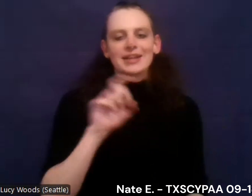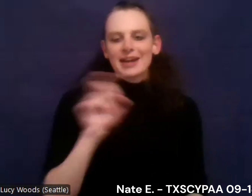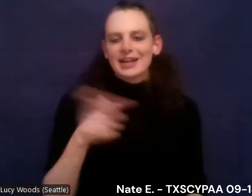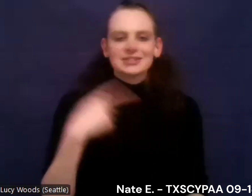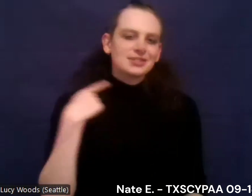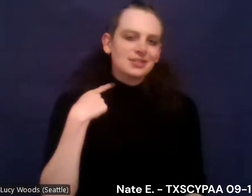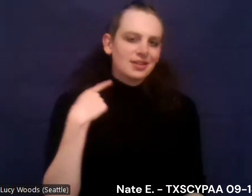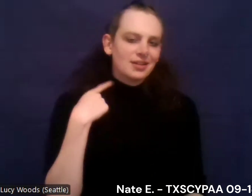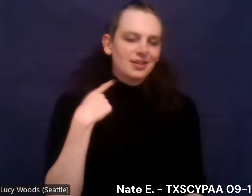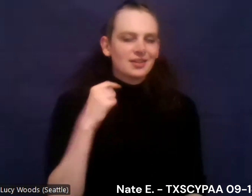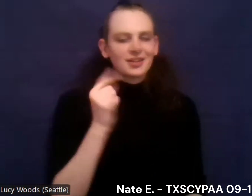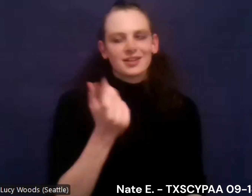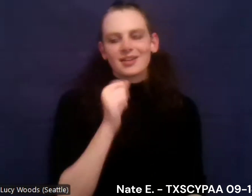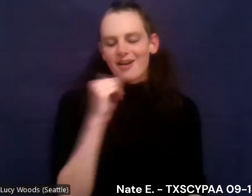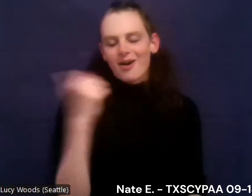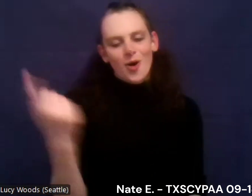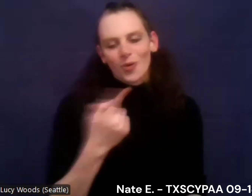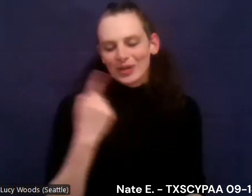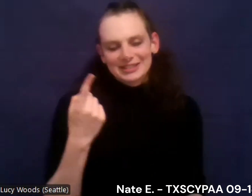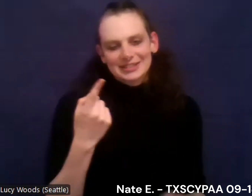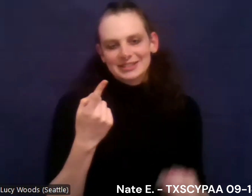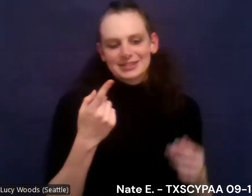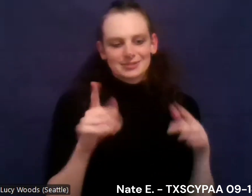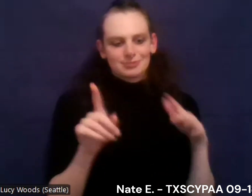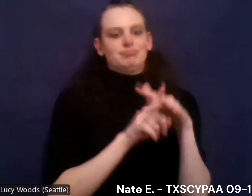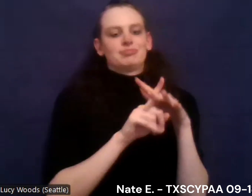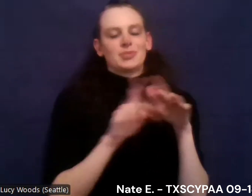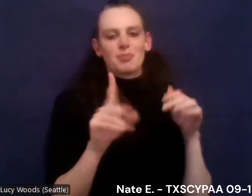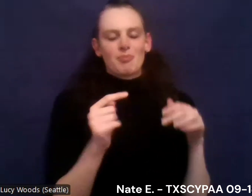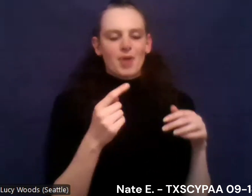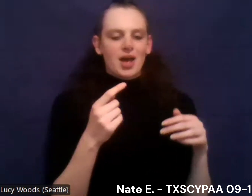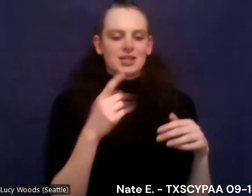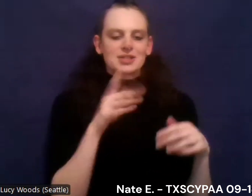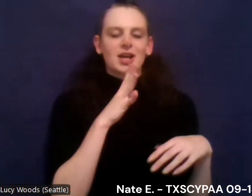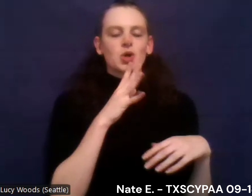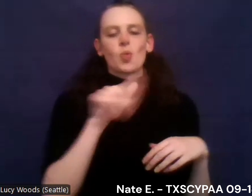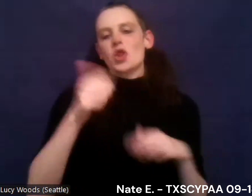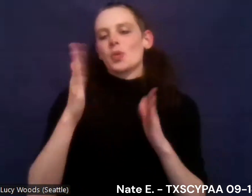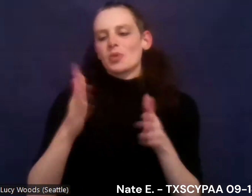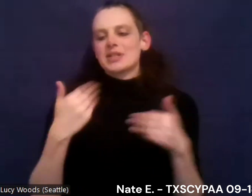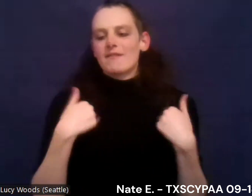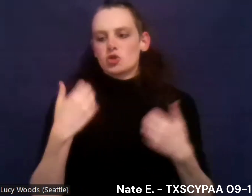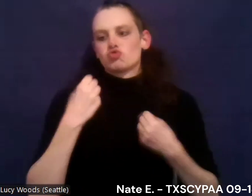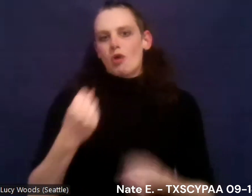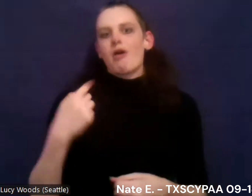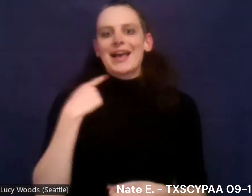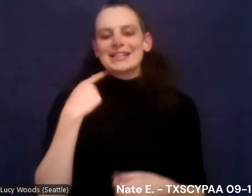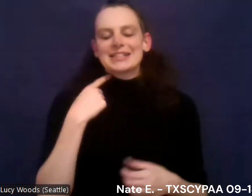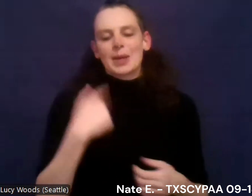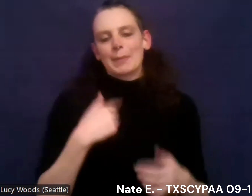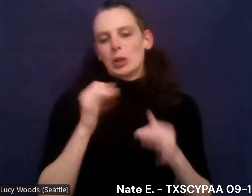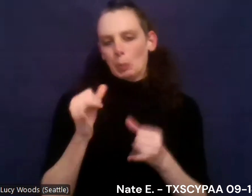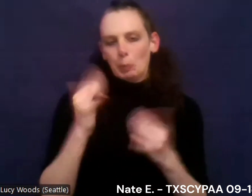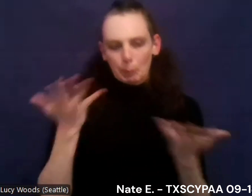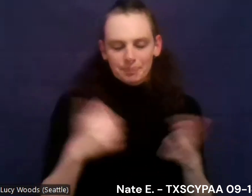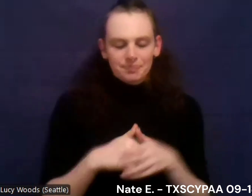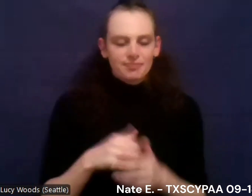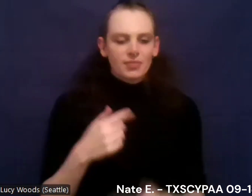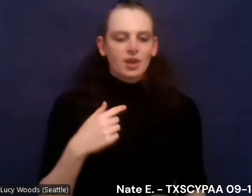to come out, or when I've been talking to somebody else that has a really strong accent, it'll come out. But yeah, man, youngest of four kids,